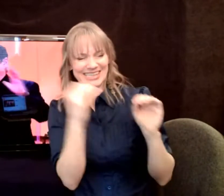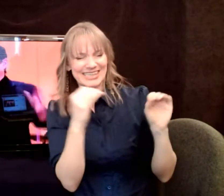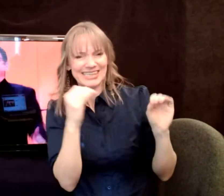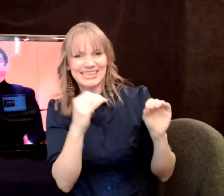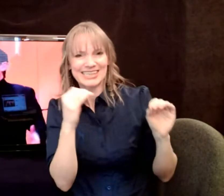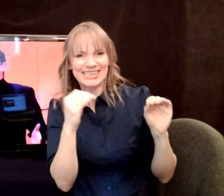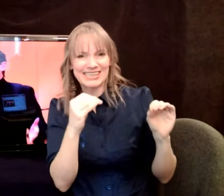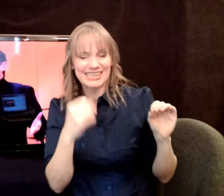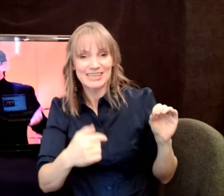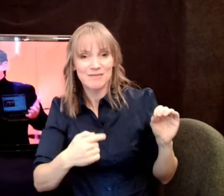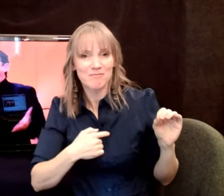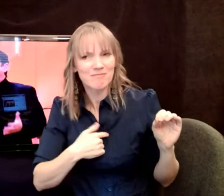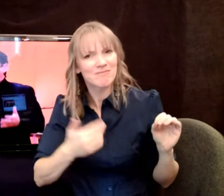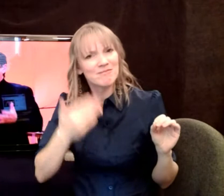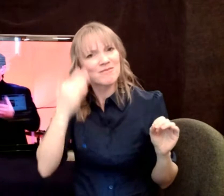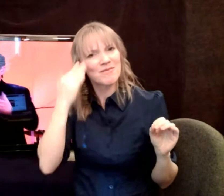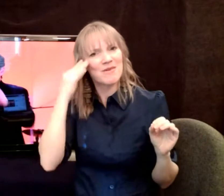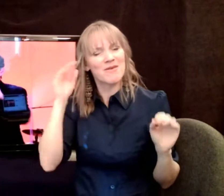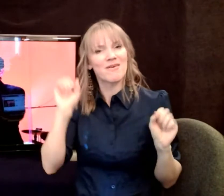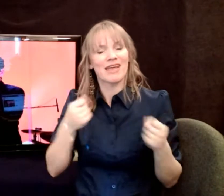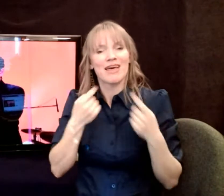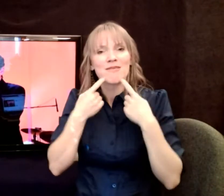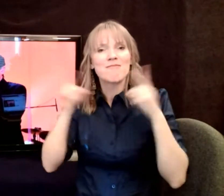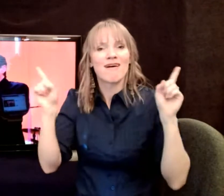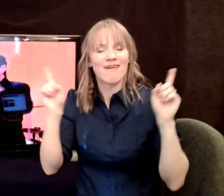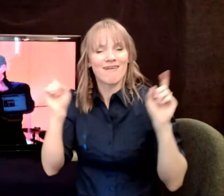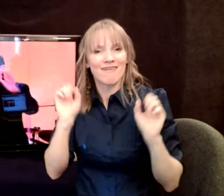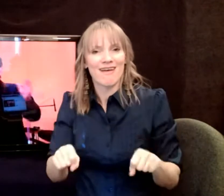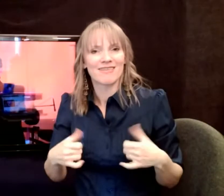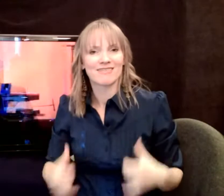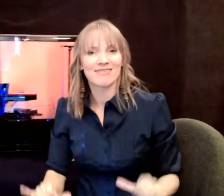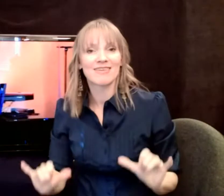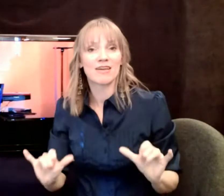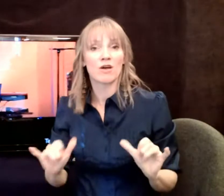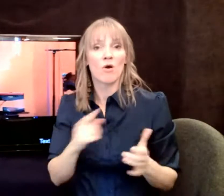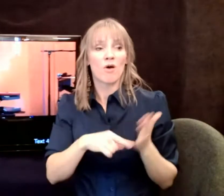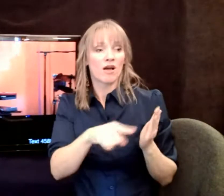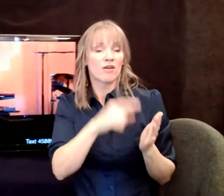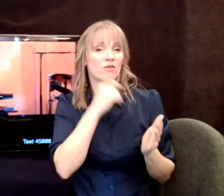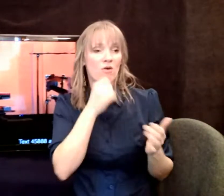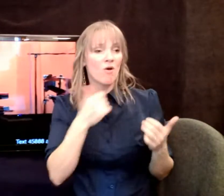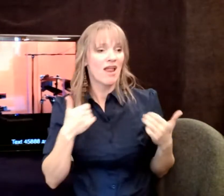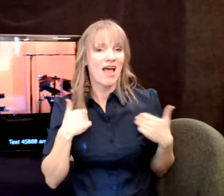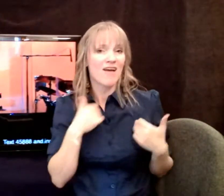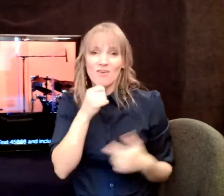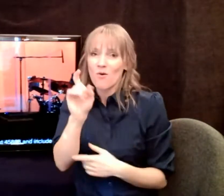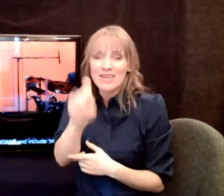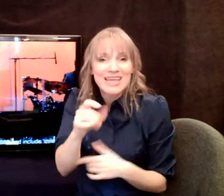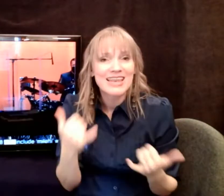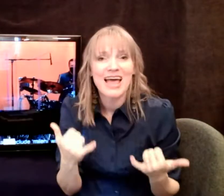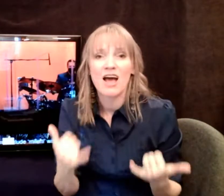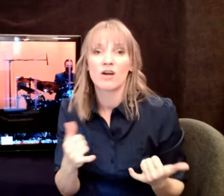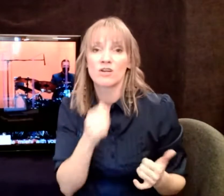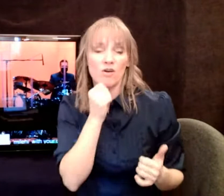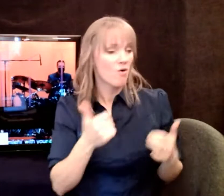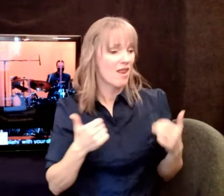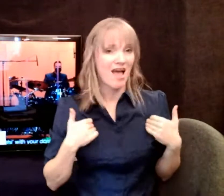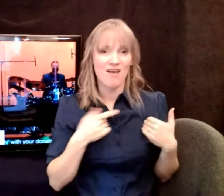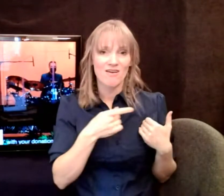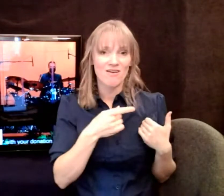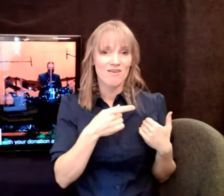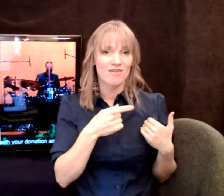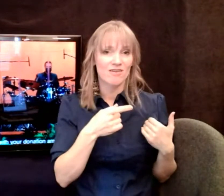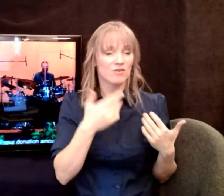I'm not a hopeless case. What you don't have, you don't need it now. What you don't know, you